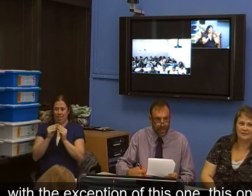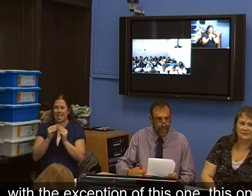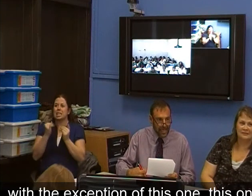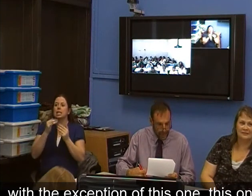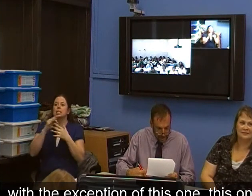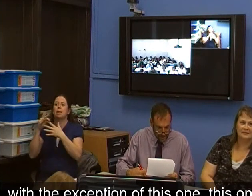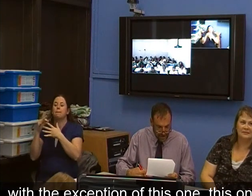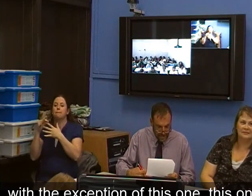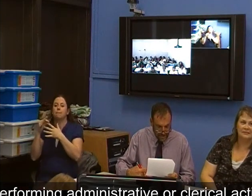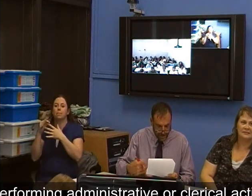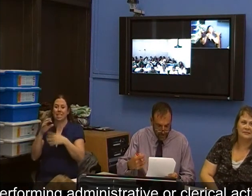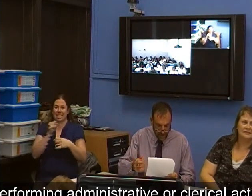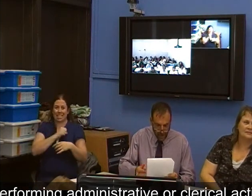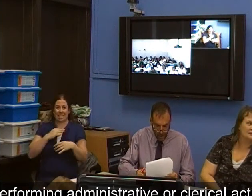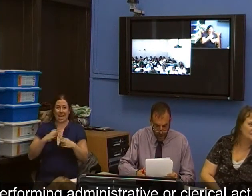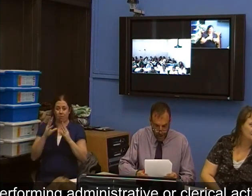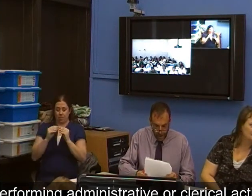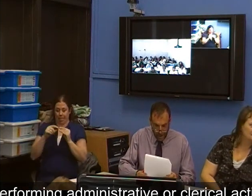be N as in Nancy.